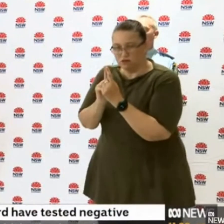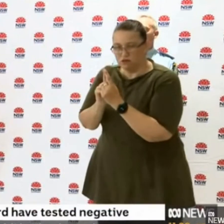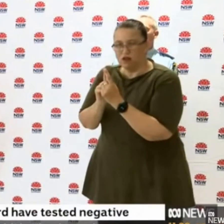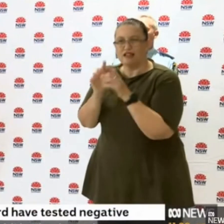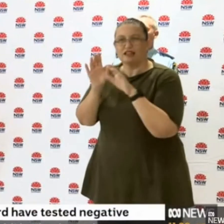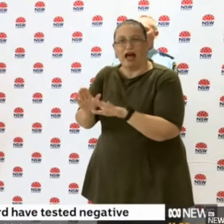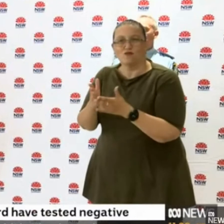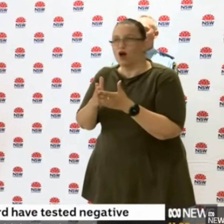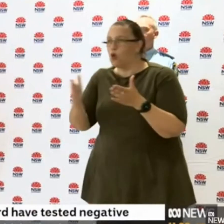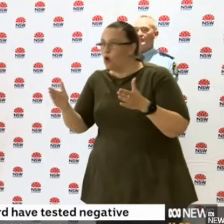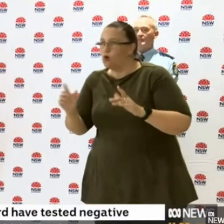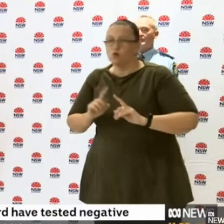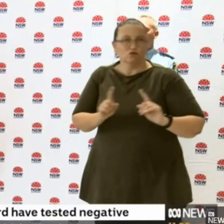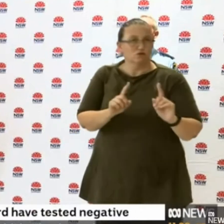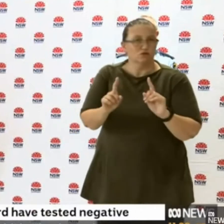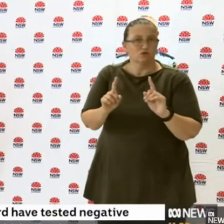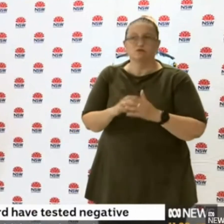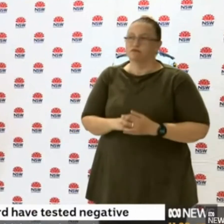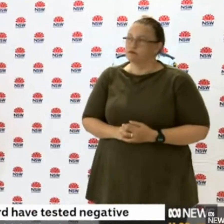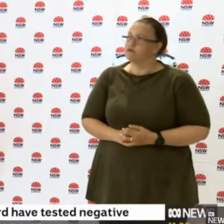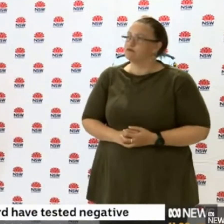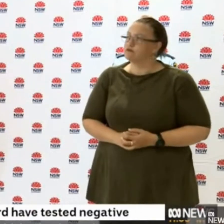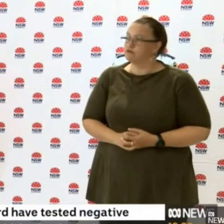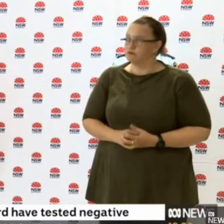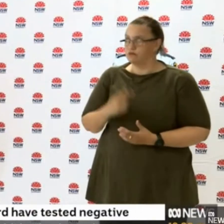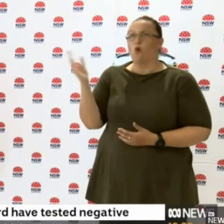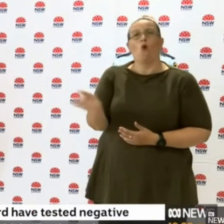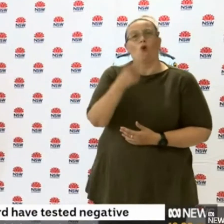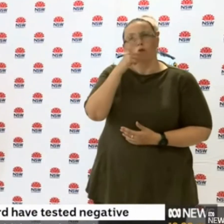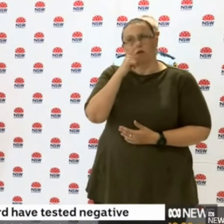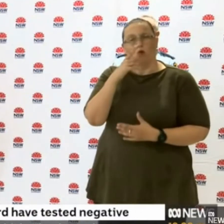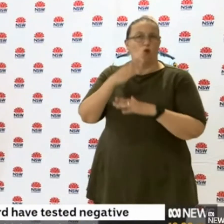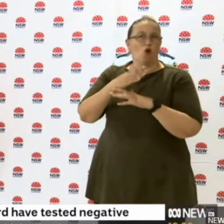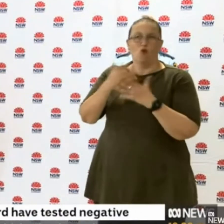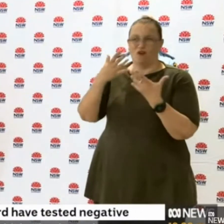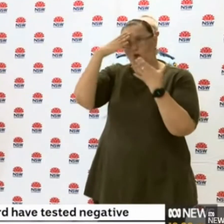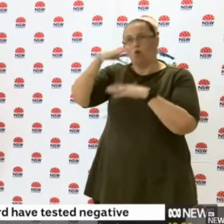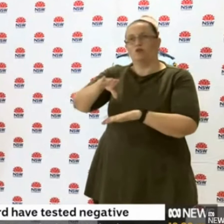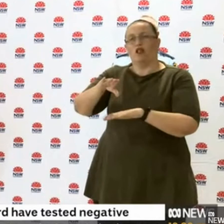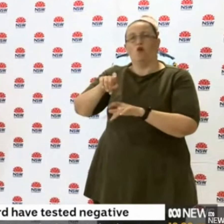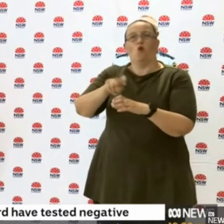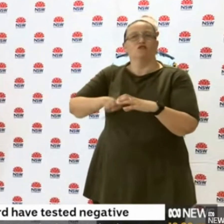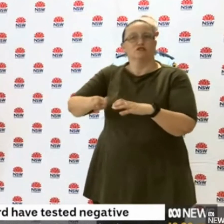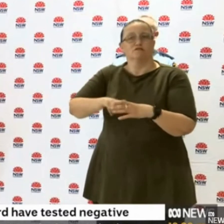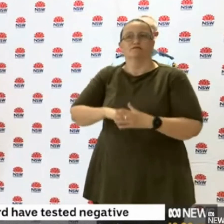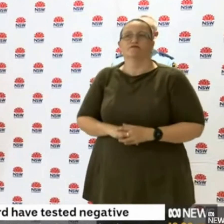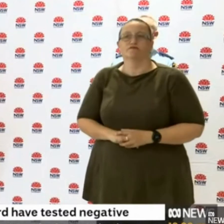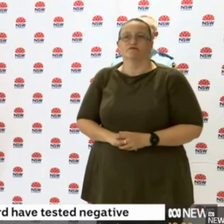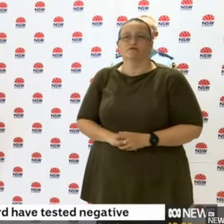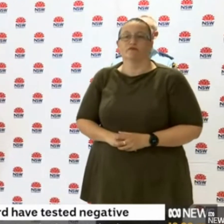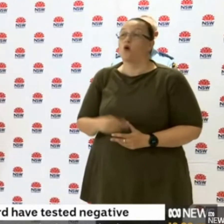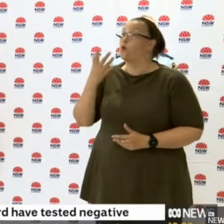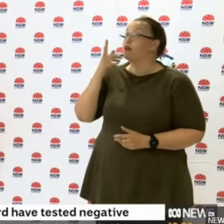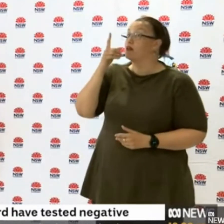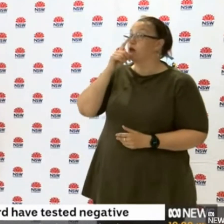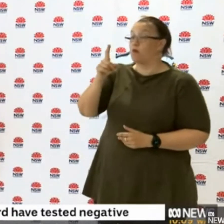security guard would have had to those quarantine workers. We have a system where people do QR codes when they